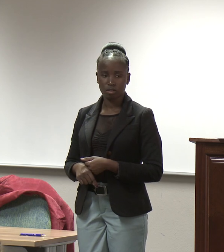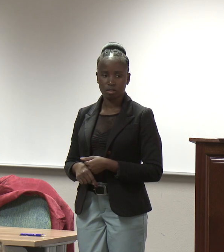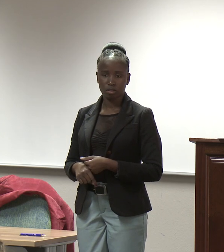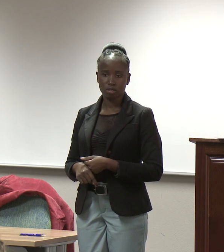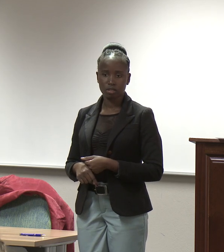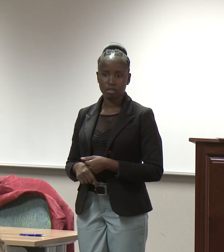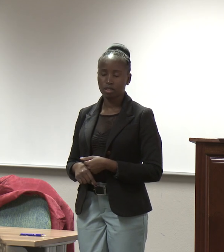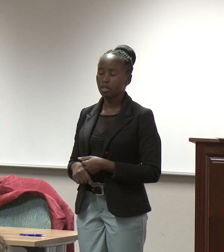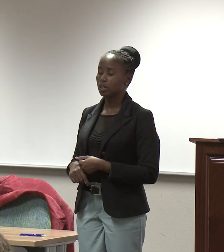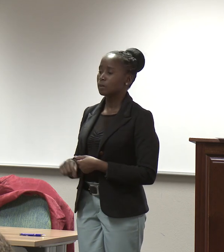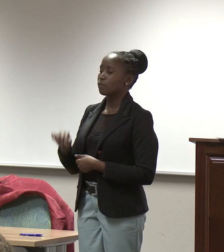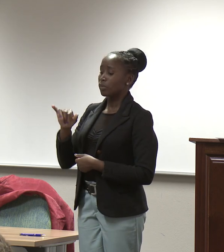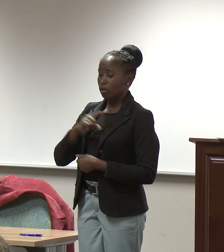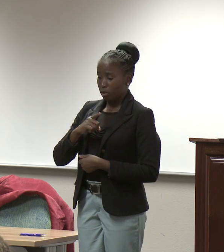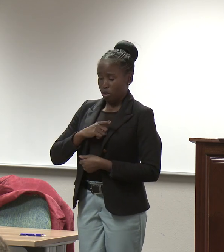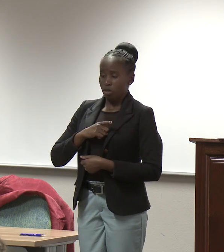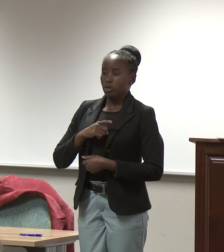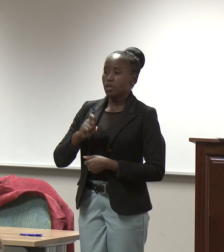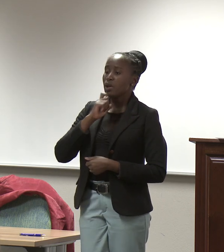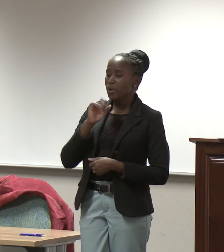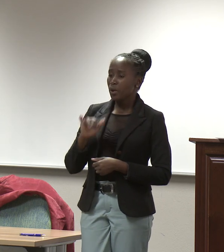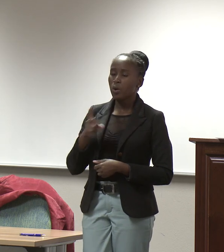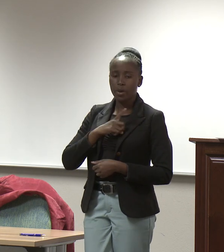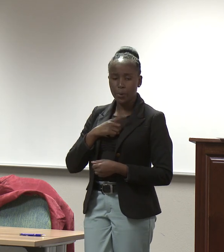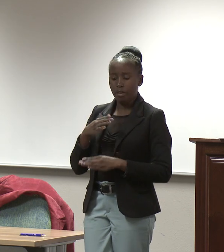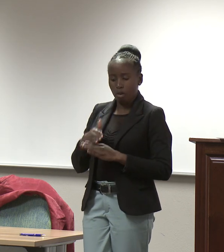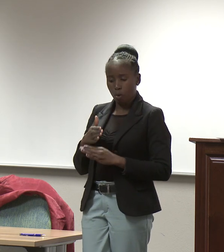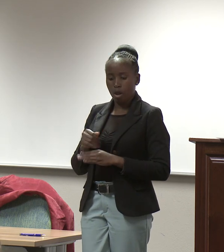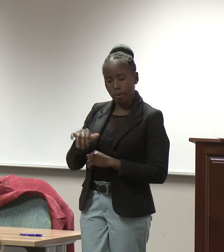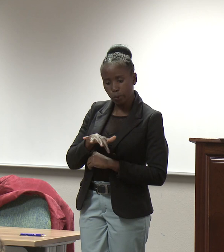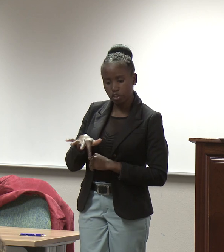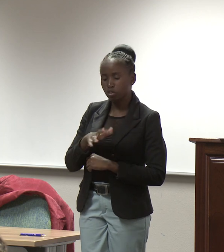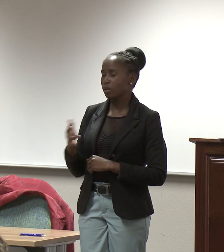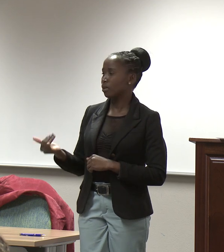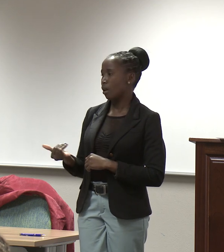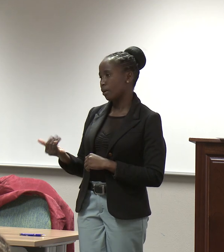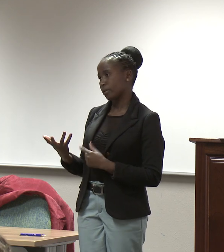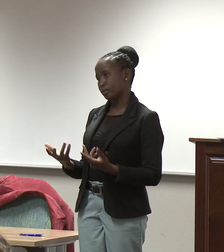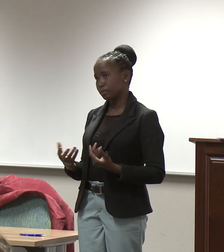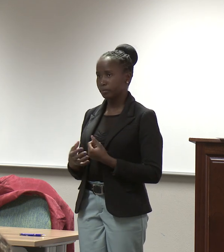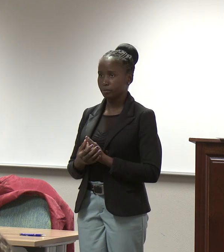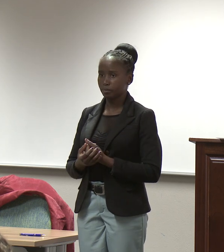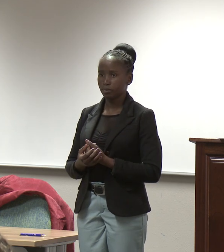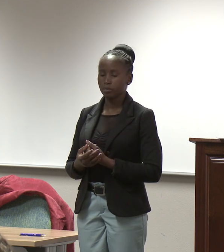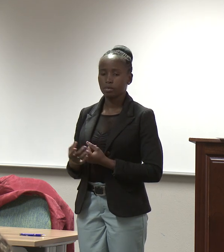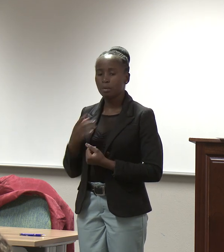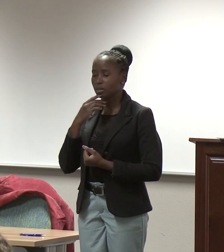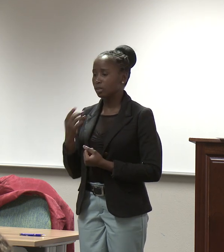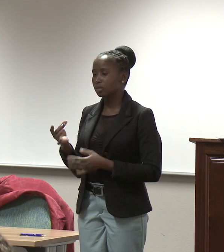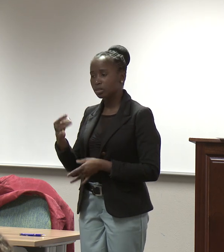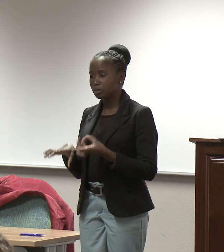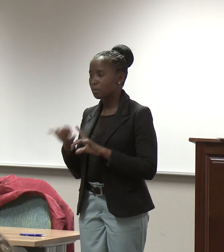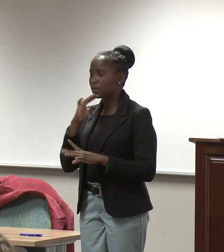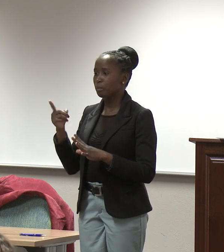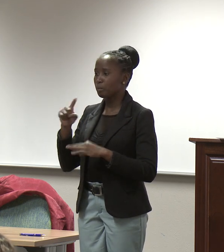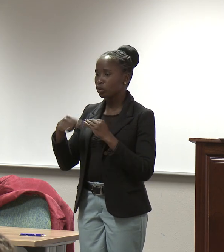because otherwise, there are all conditions. For instance, if you sometimes not even the conclusions is